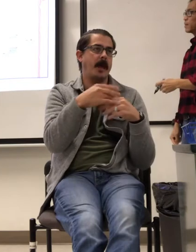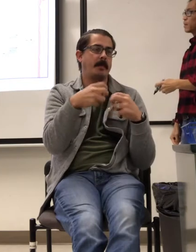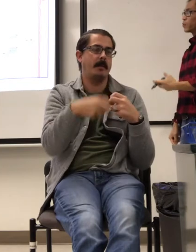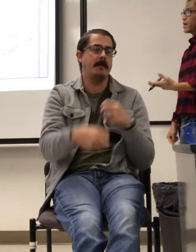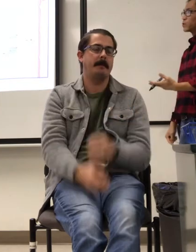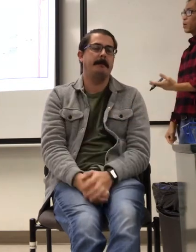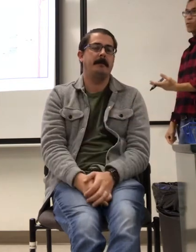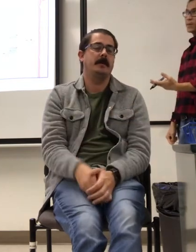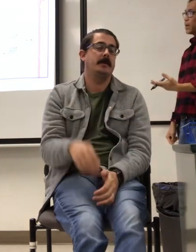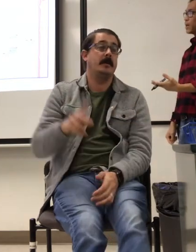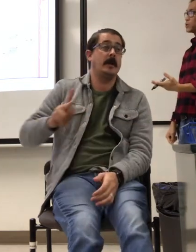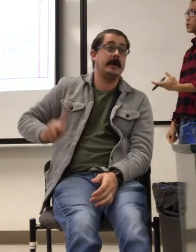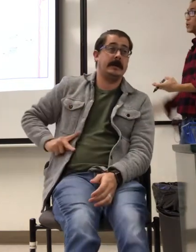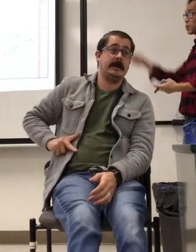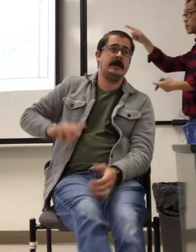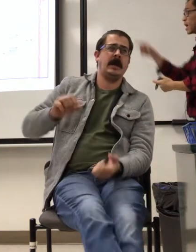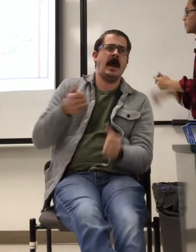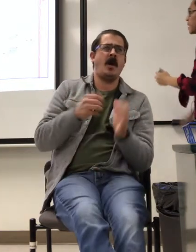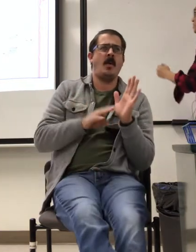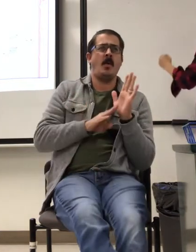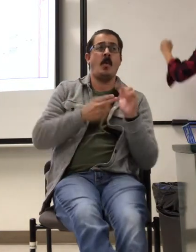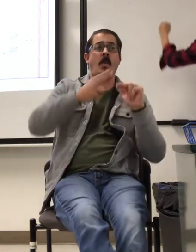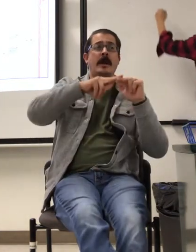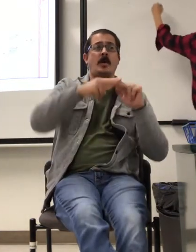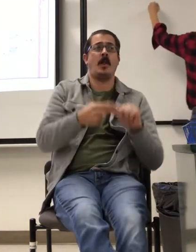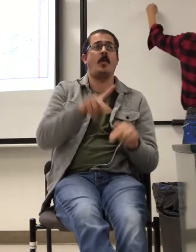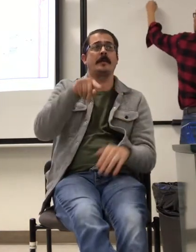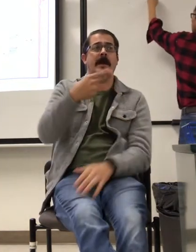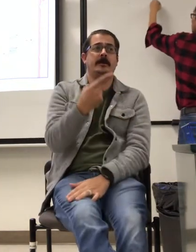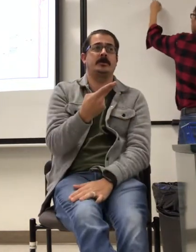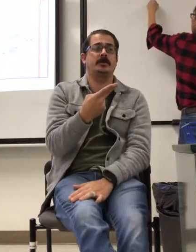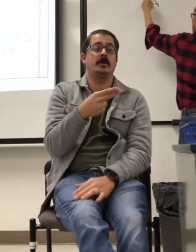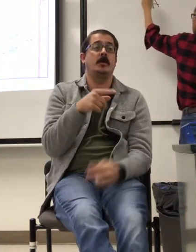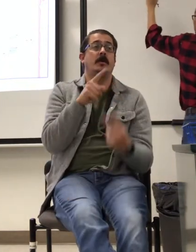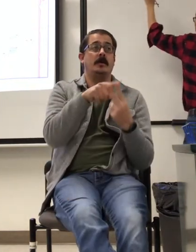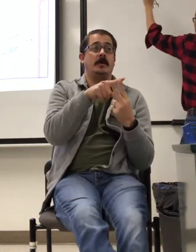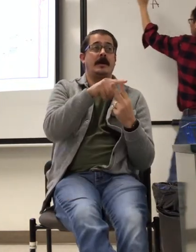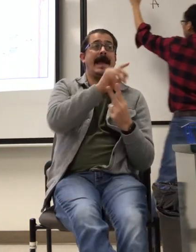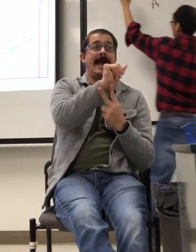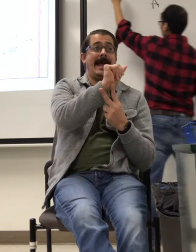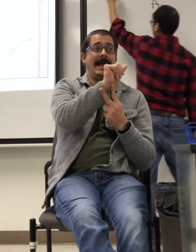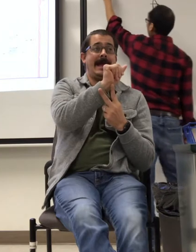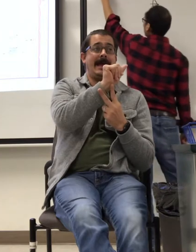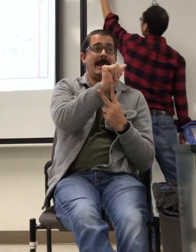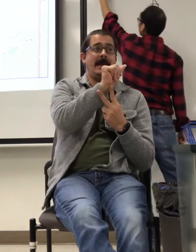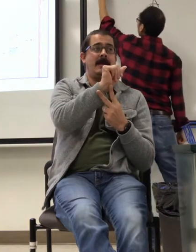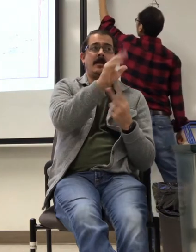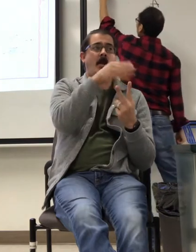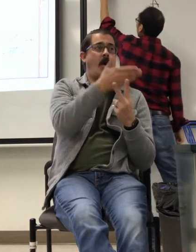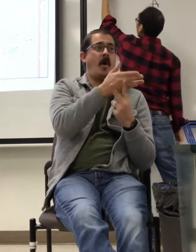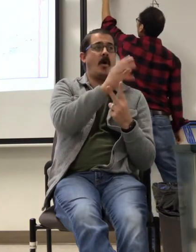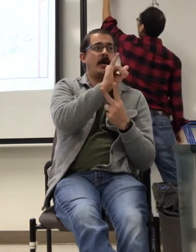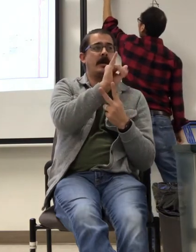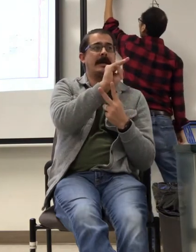can raise or lower pH. So in the type A cell, these are all intercalated cells.